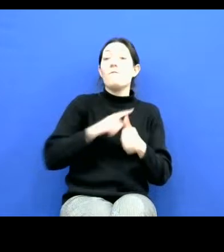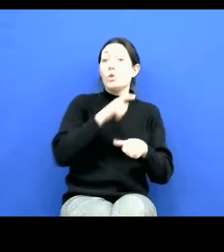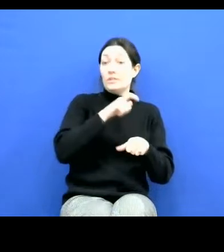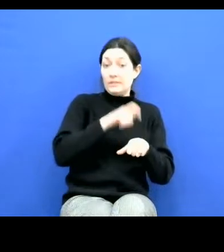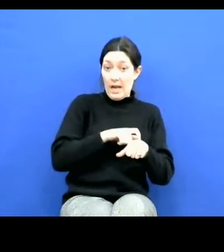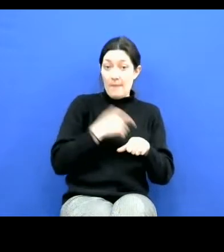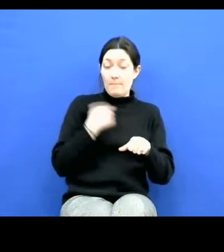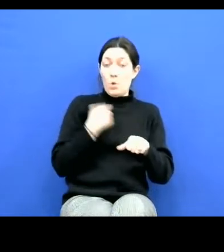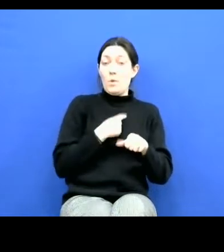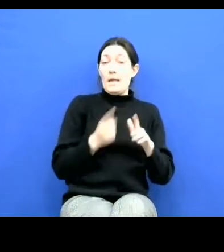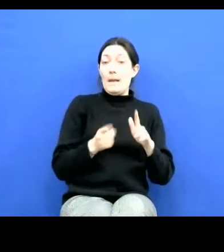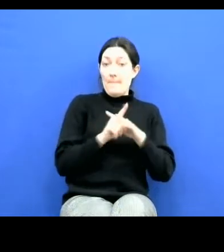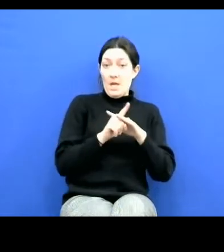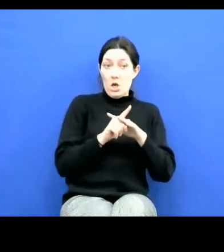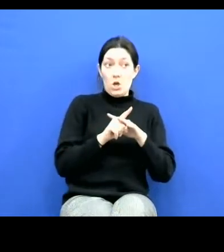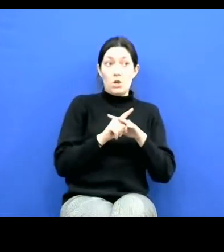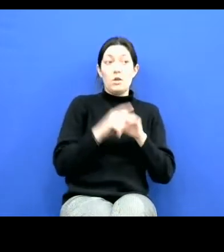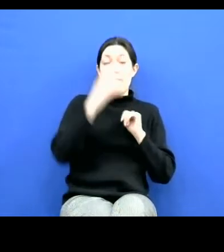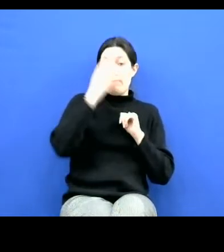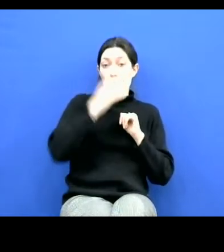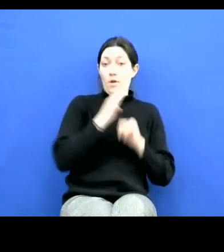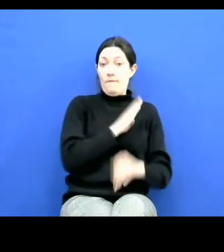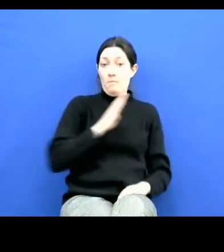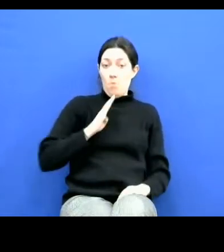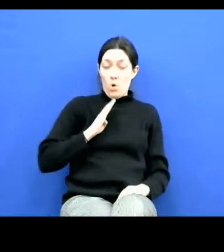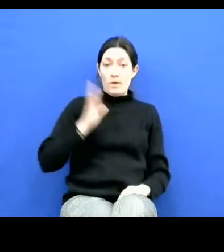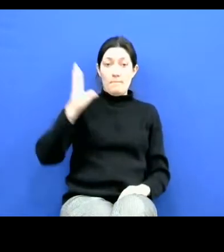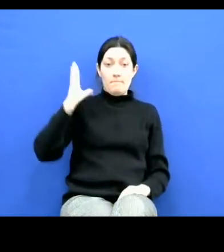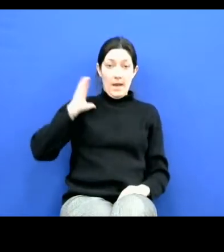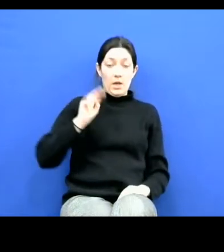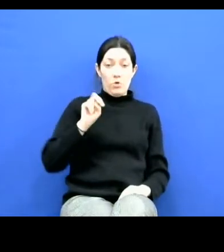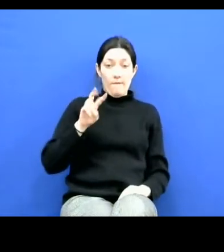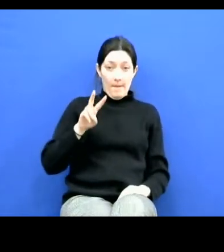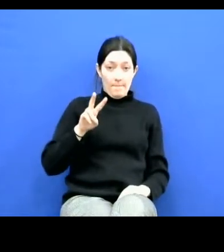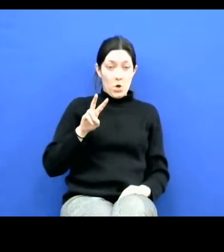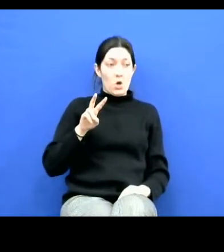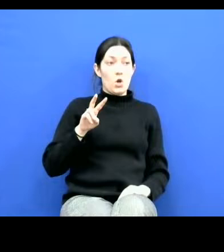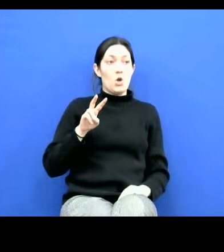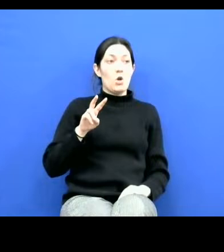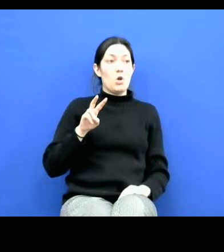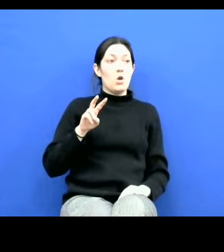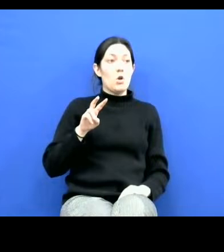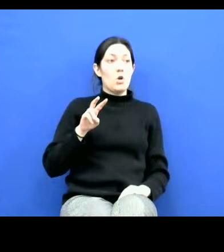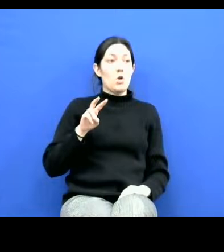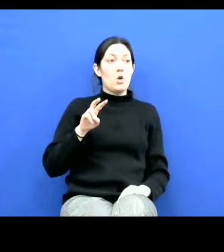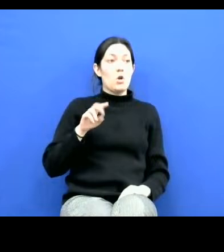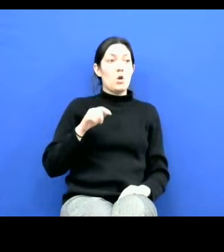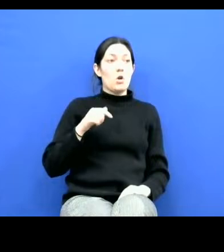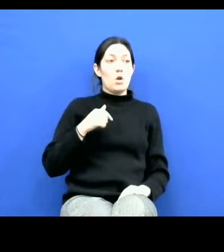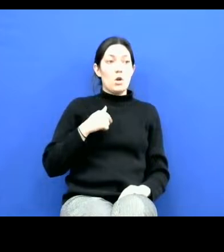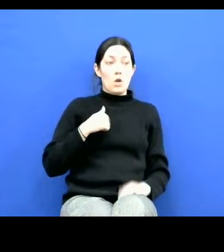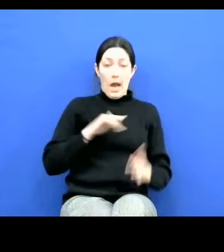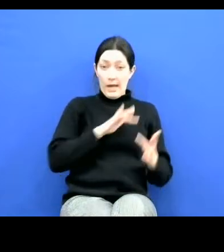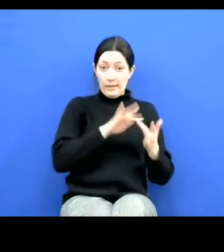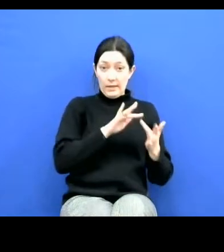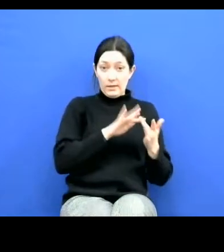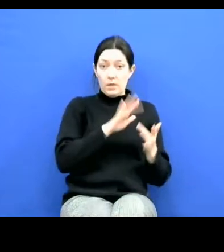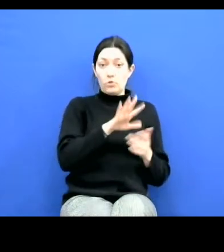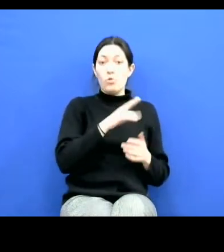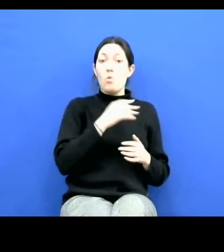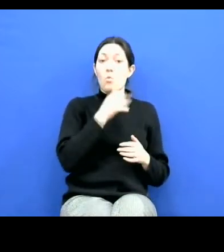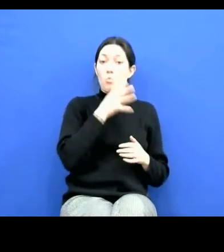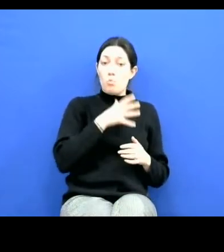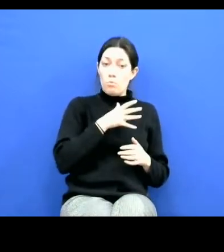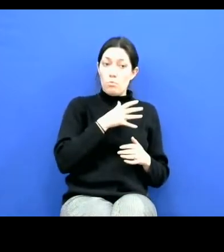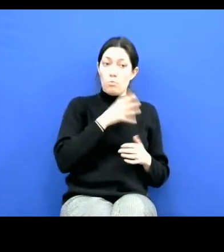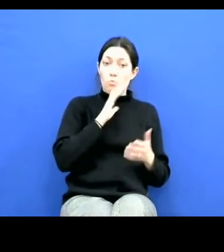we appeared in front of the town board back in November, I was in contact with your wife verbally, where I